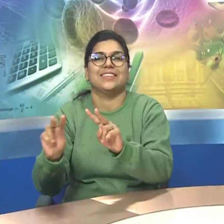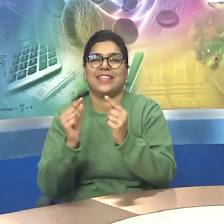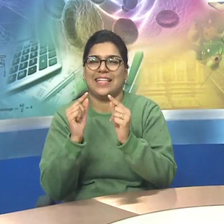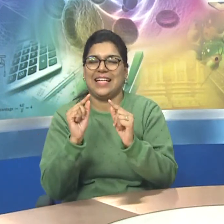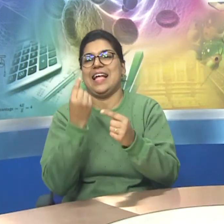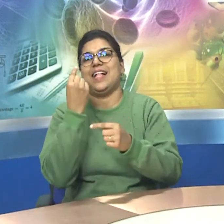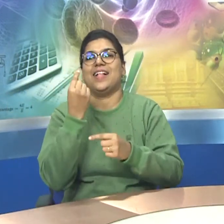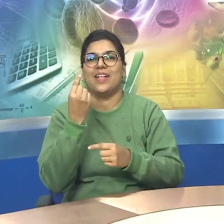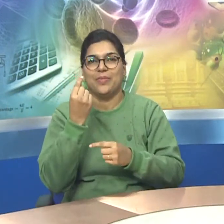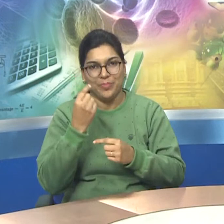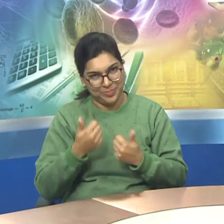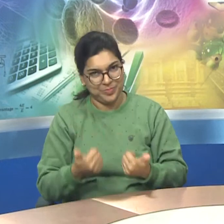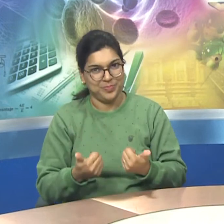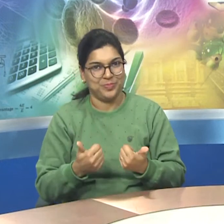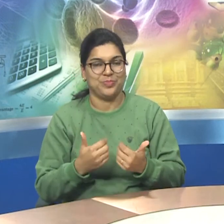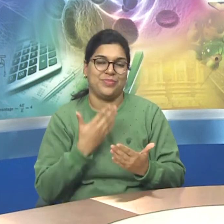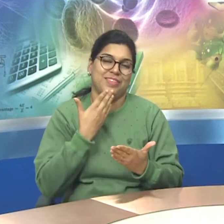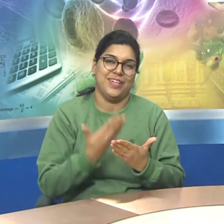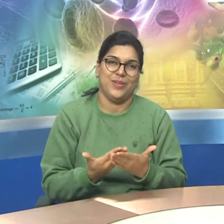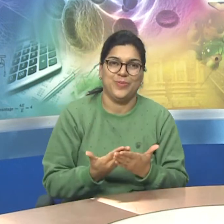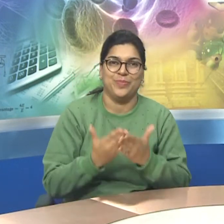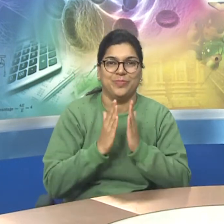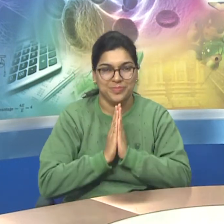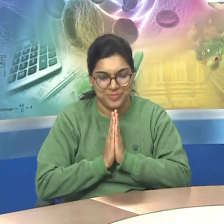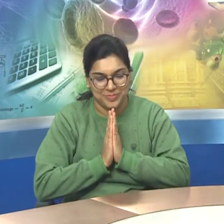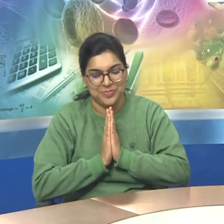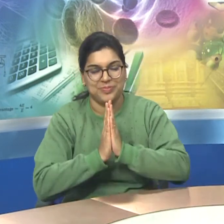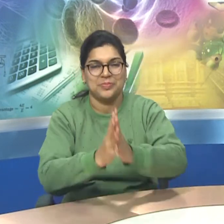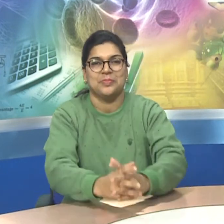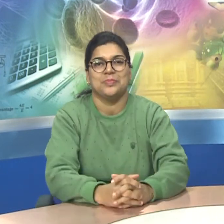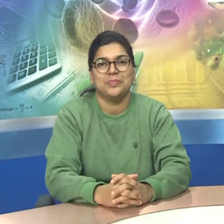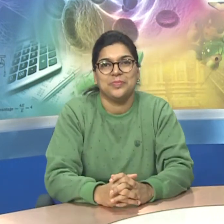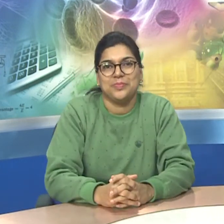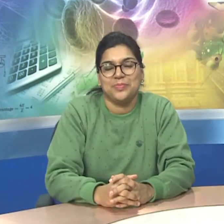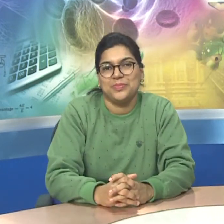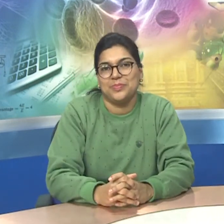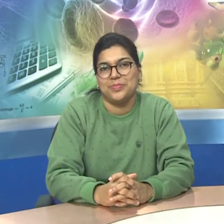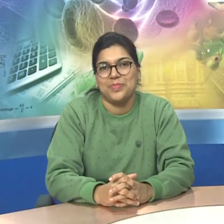in the natural environment also gives you happiness. Thank you. Namaskar.